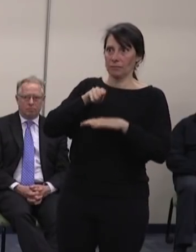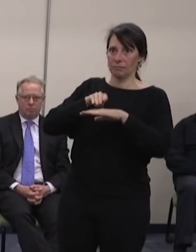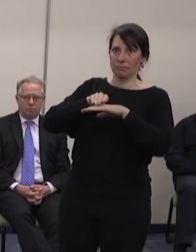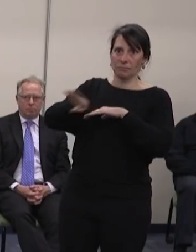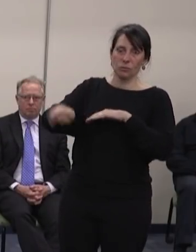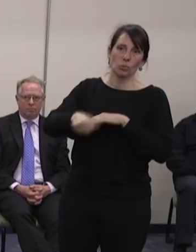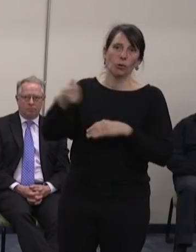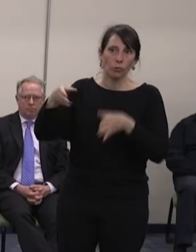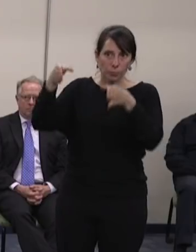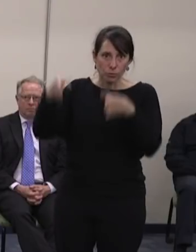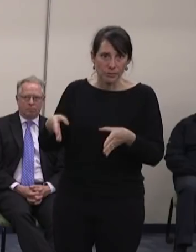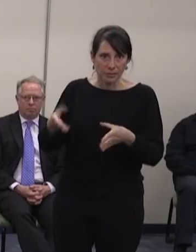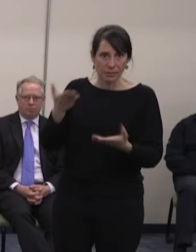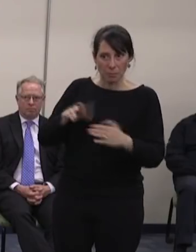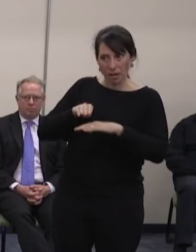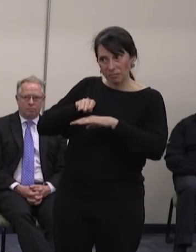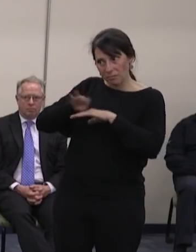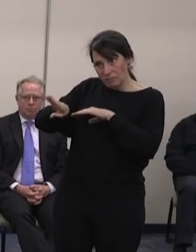individuals.